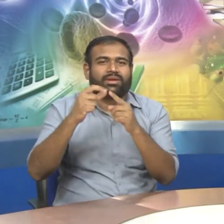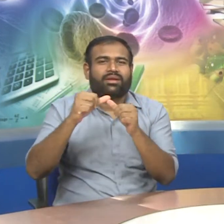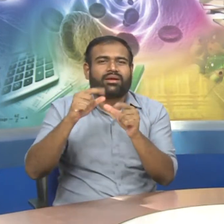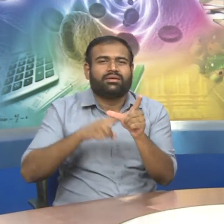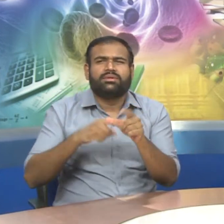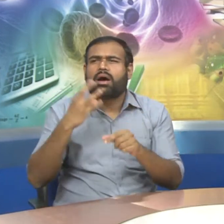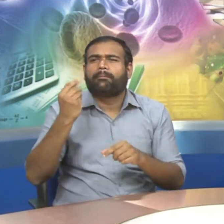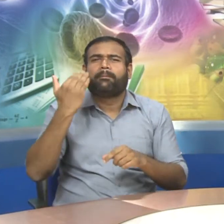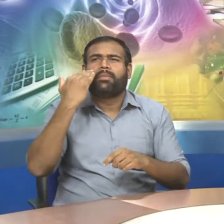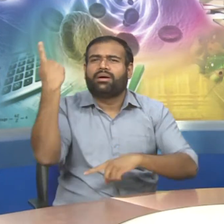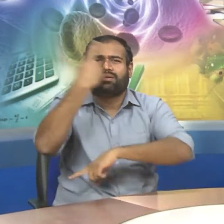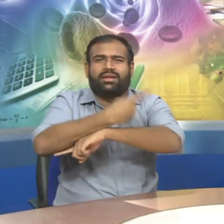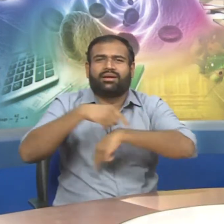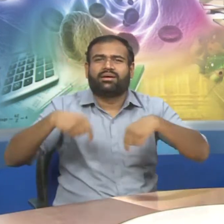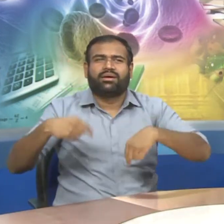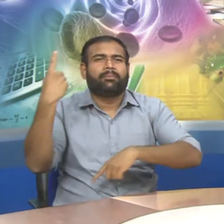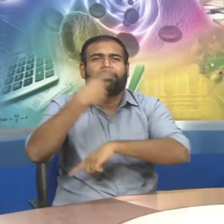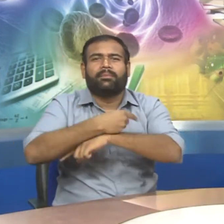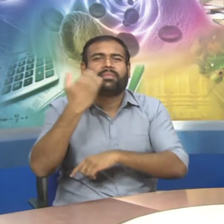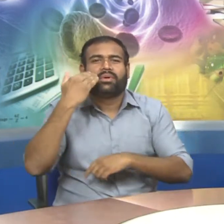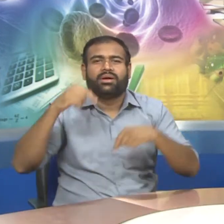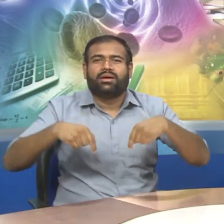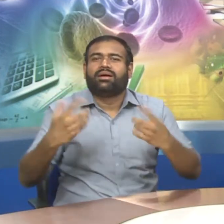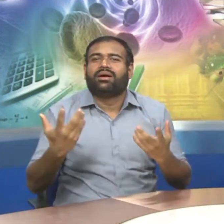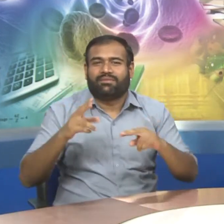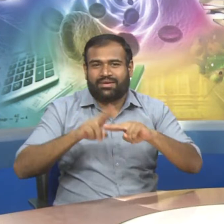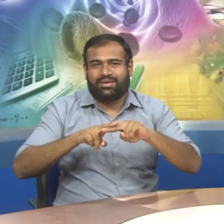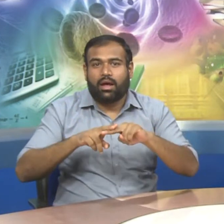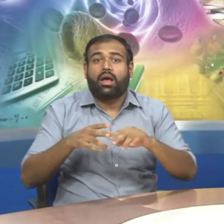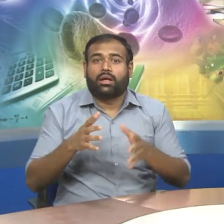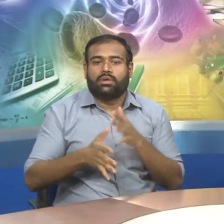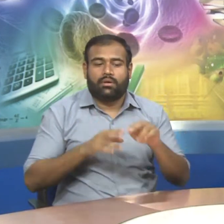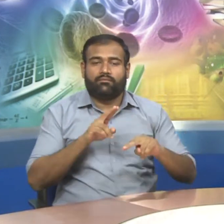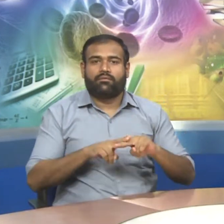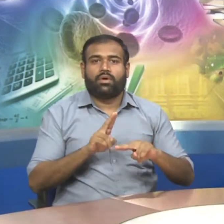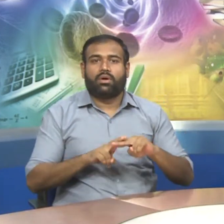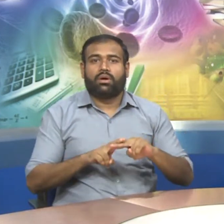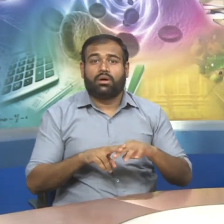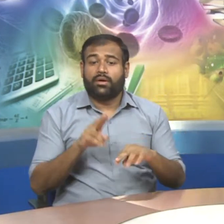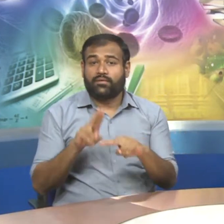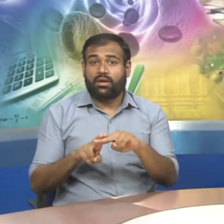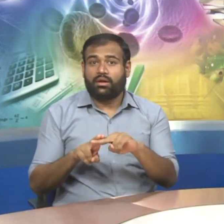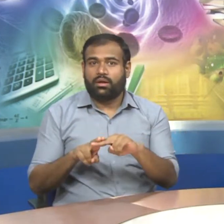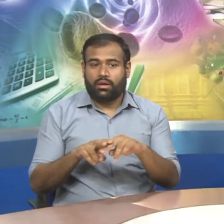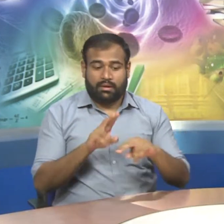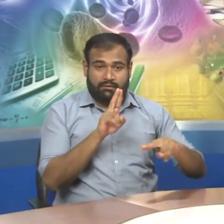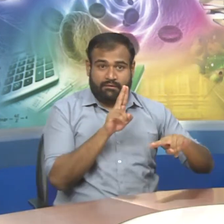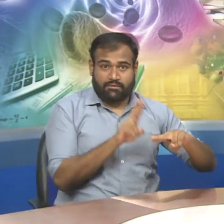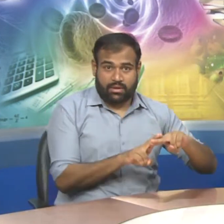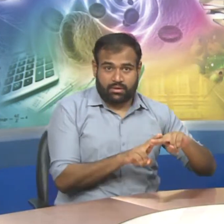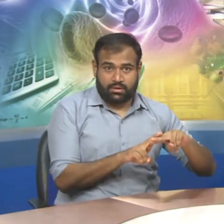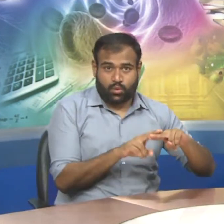understand that doing F only one time will make one word, but that same alphabet, if we are doing